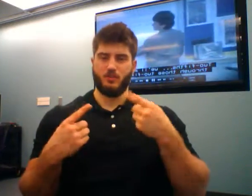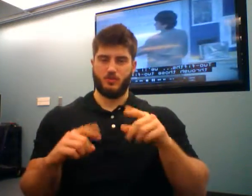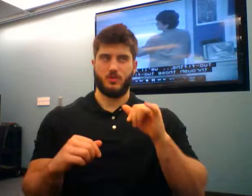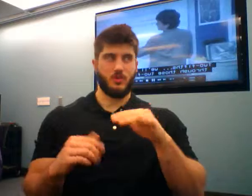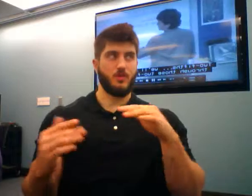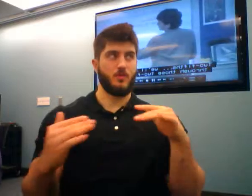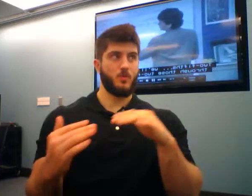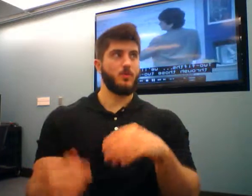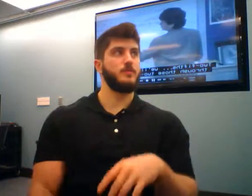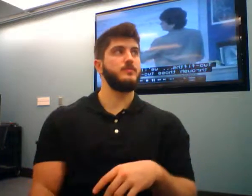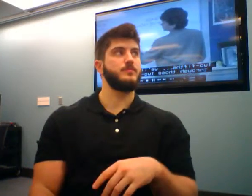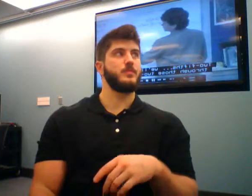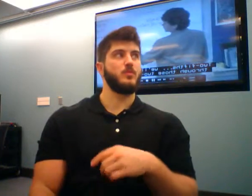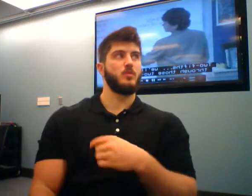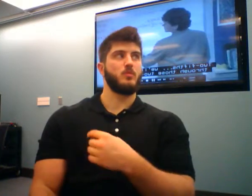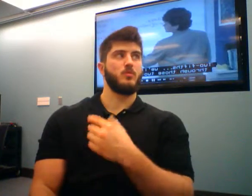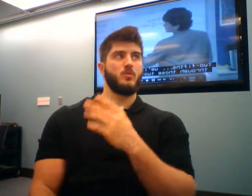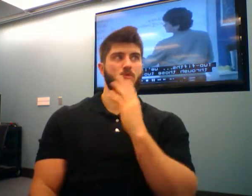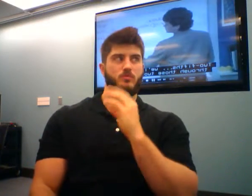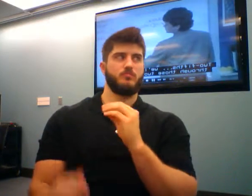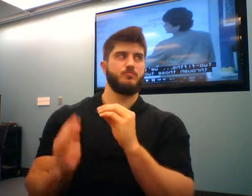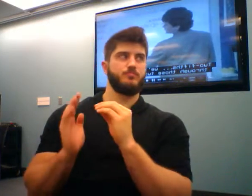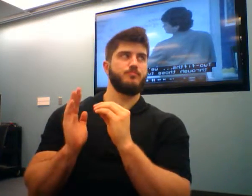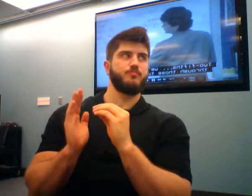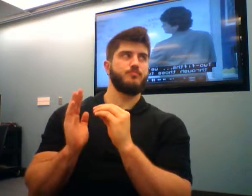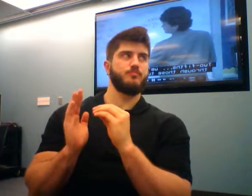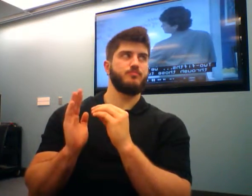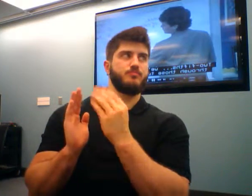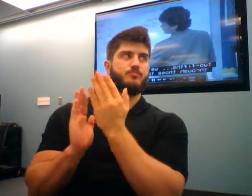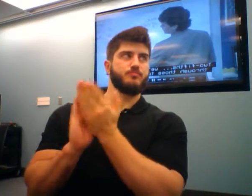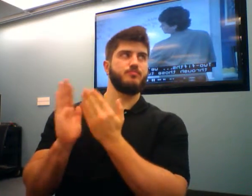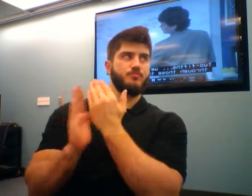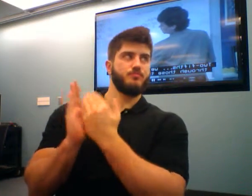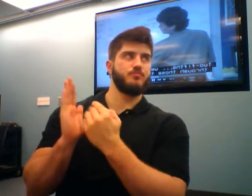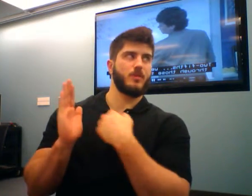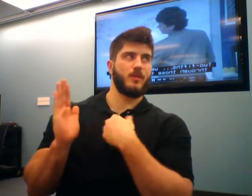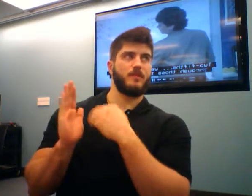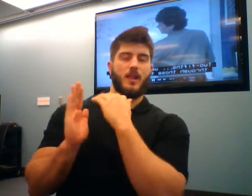2/5. Let's put lines through those 2/5.